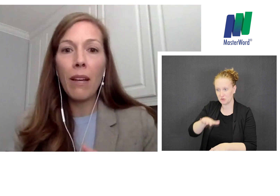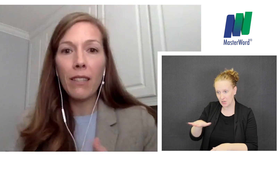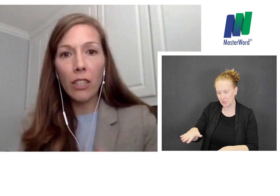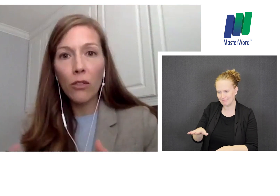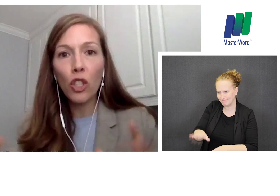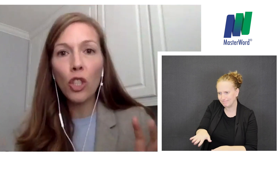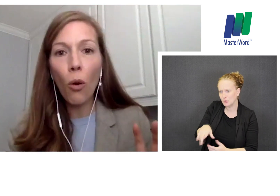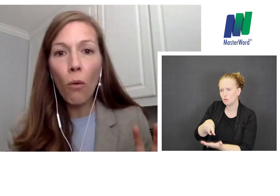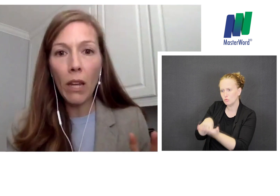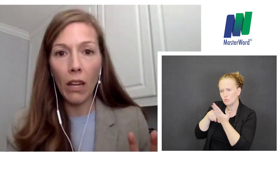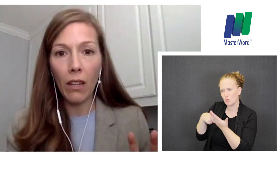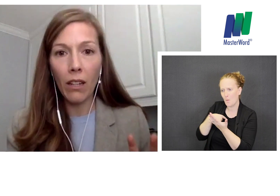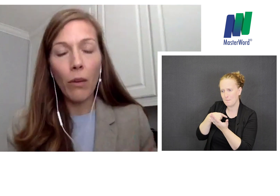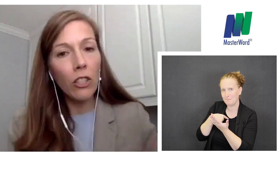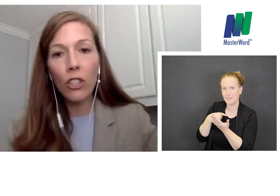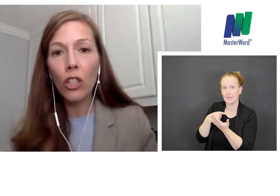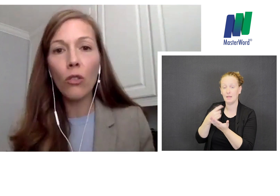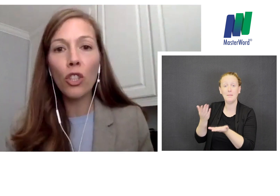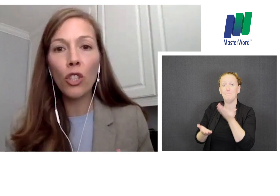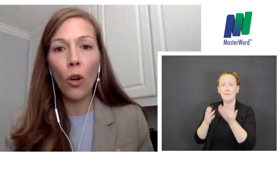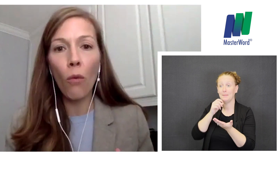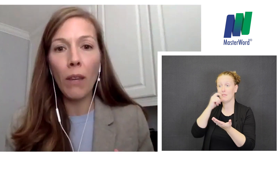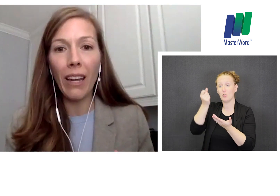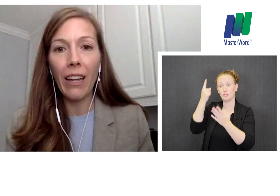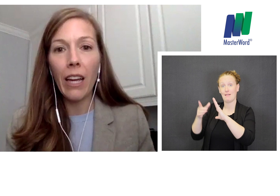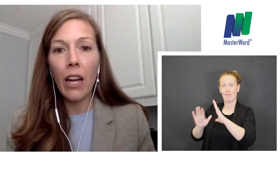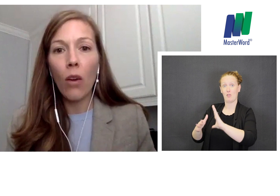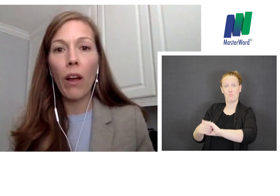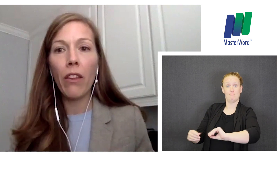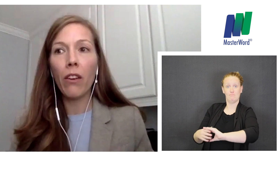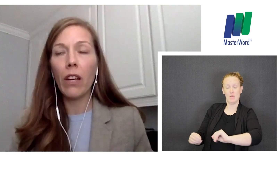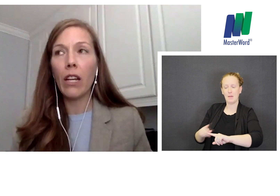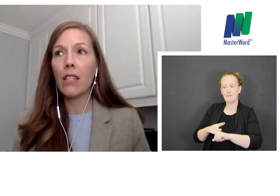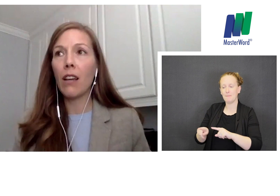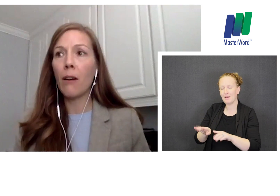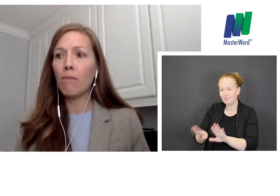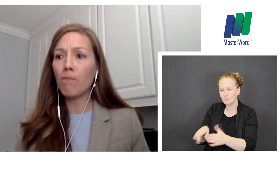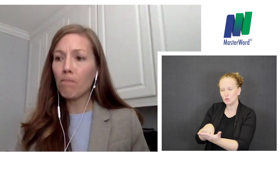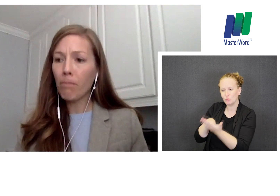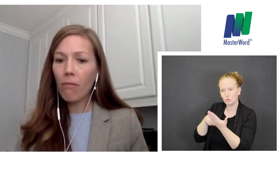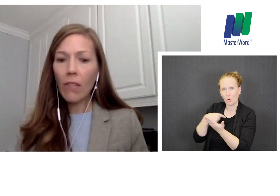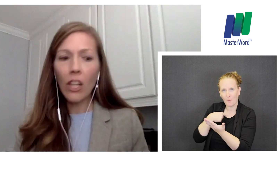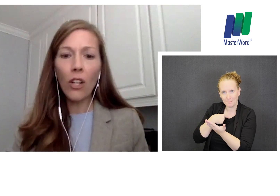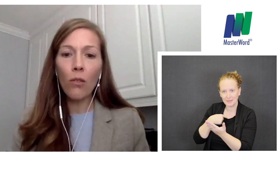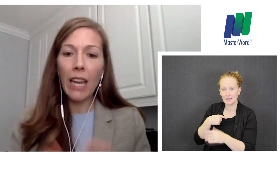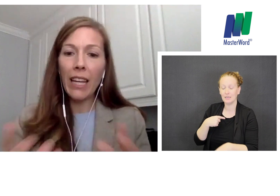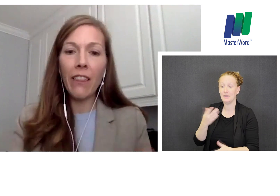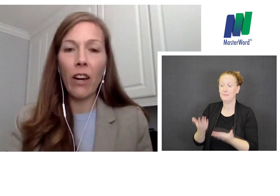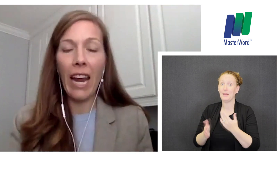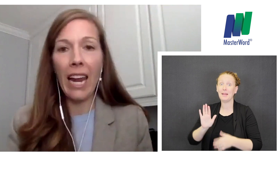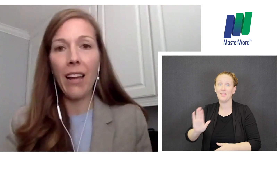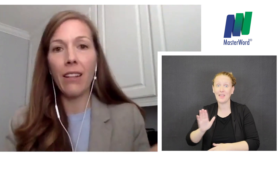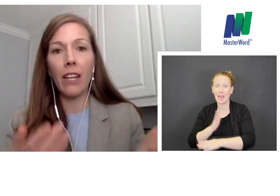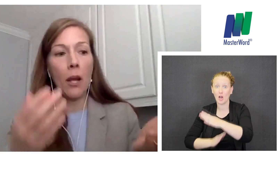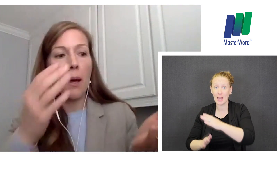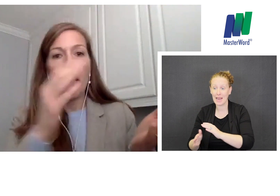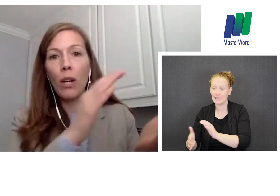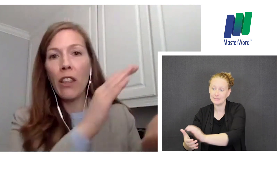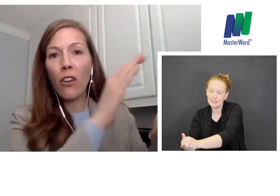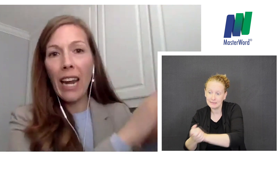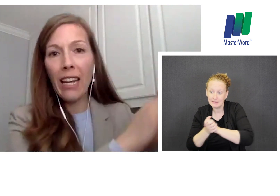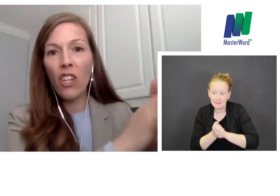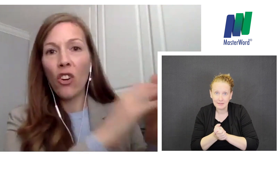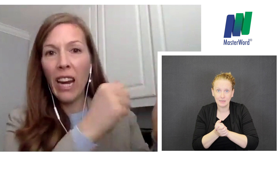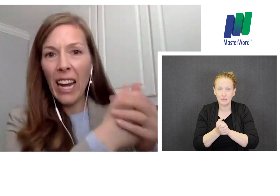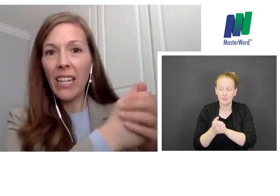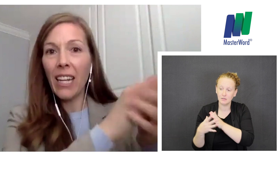give the message of show me, right? Just show me, whether it's taking their hand and putting